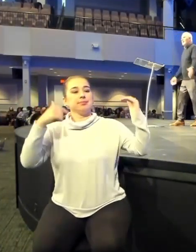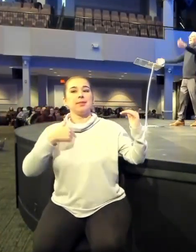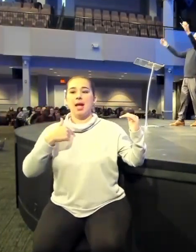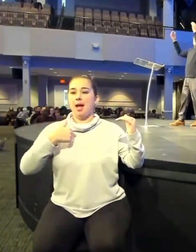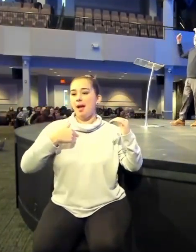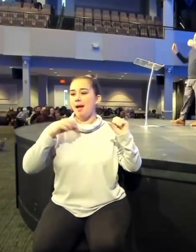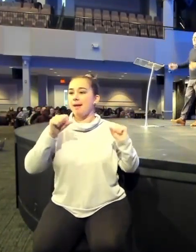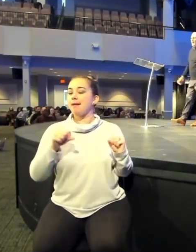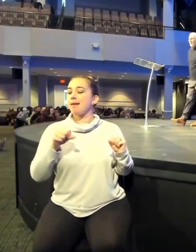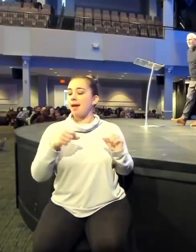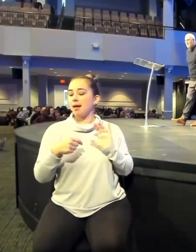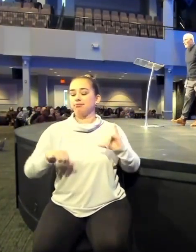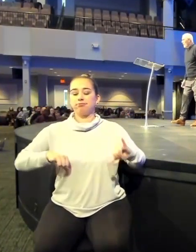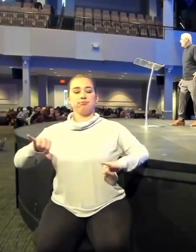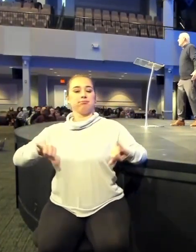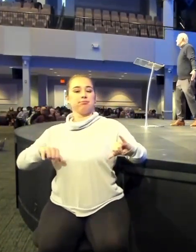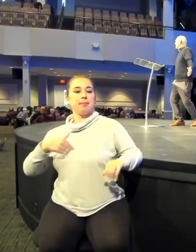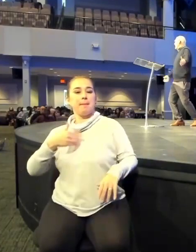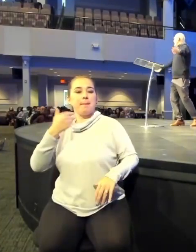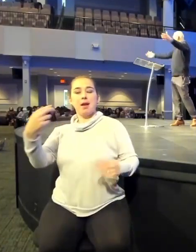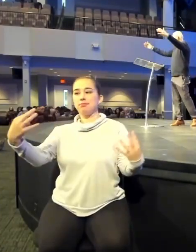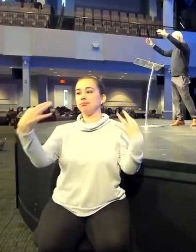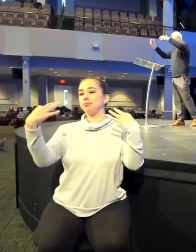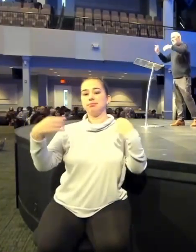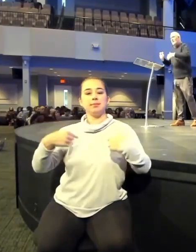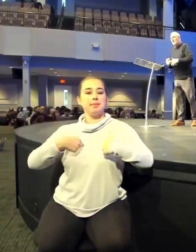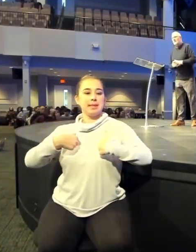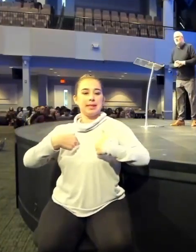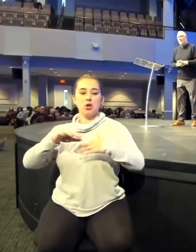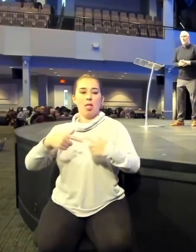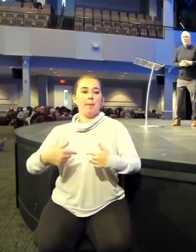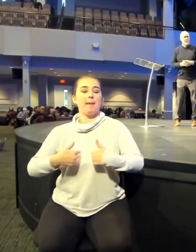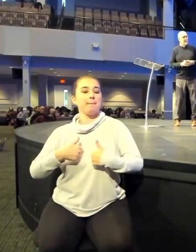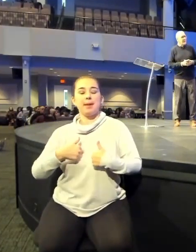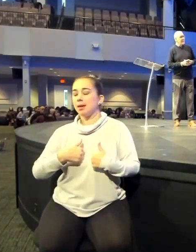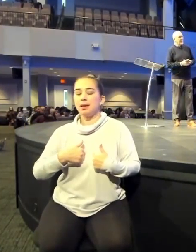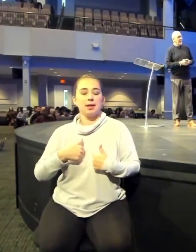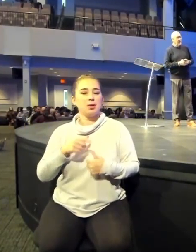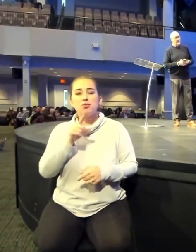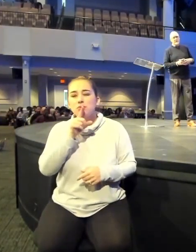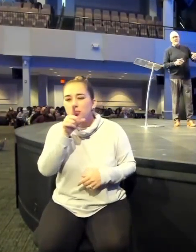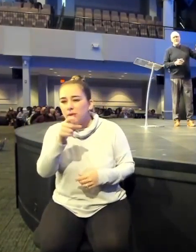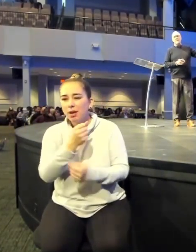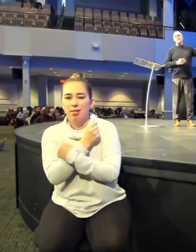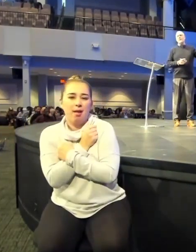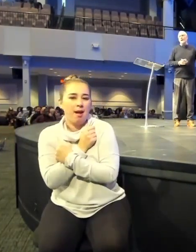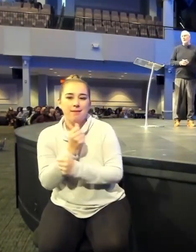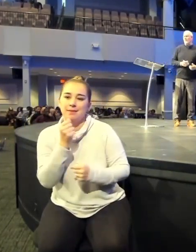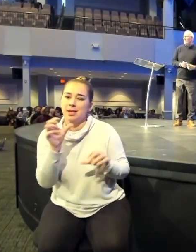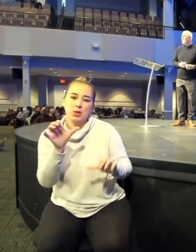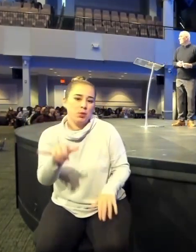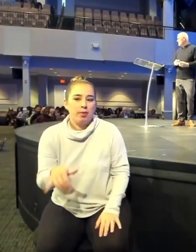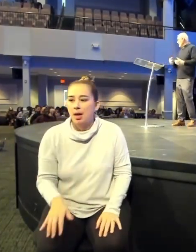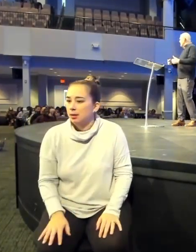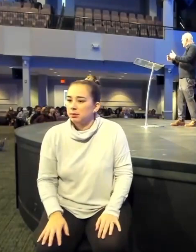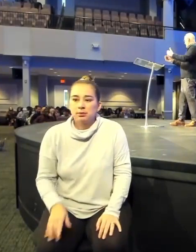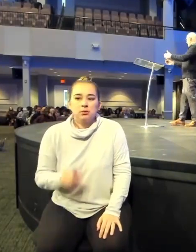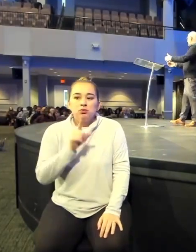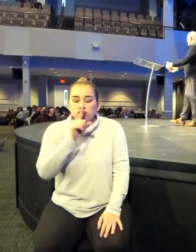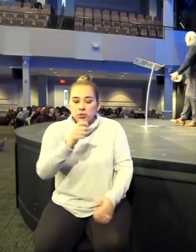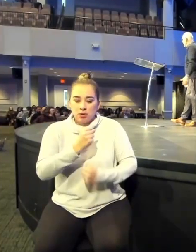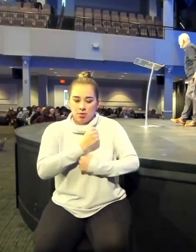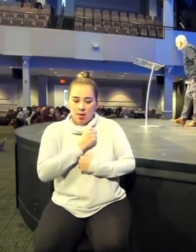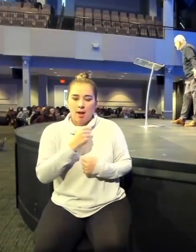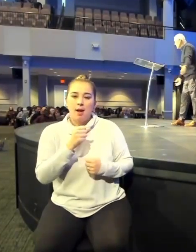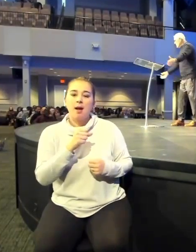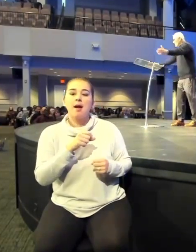if I can get out in front of everybody, and so everybody will know it's all about me. And so real love doesn't do that. Real love puts others